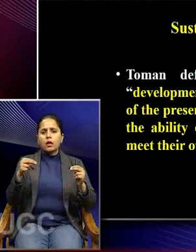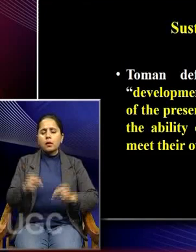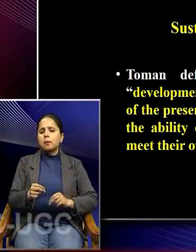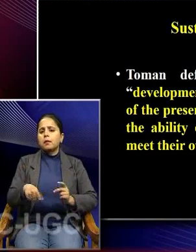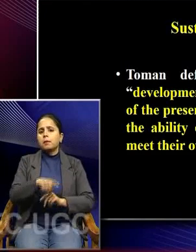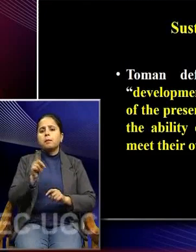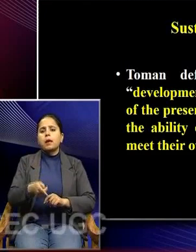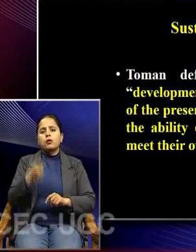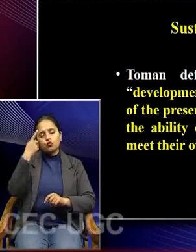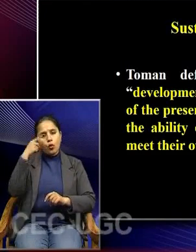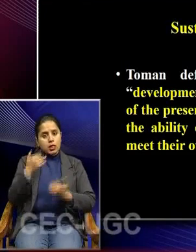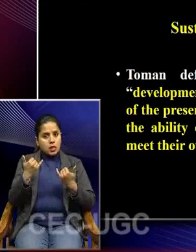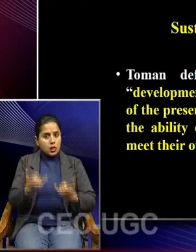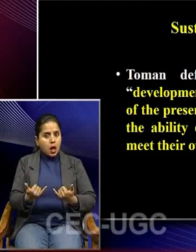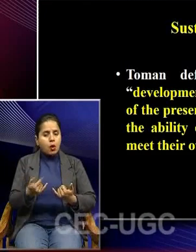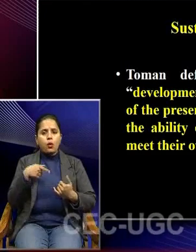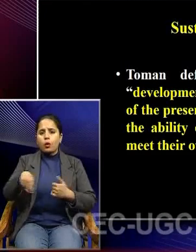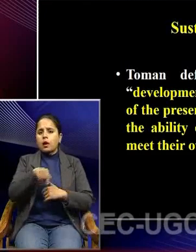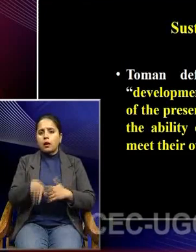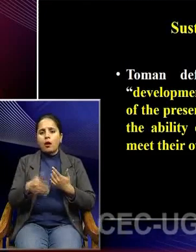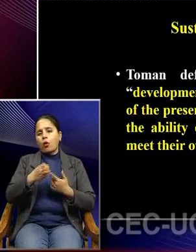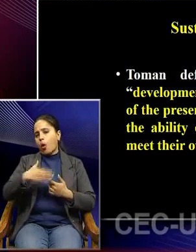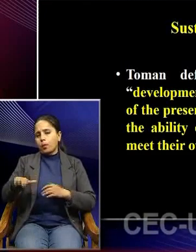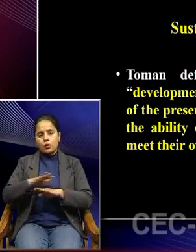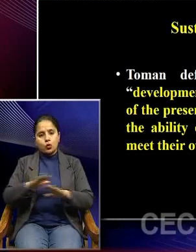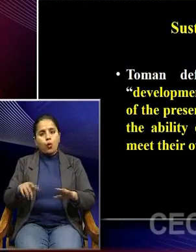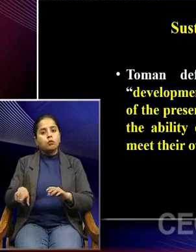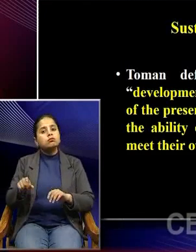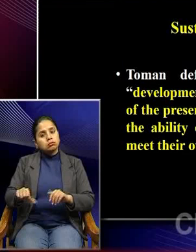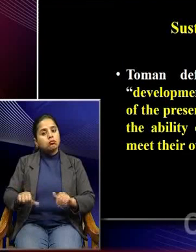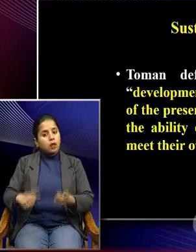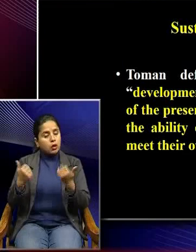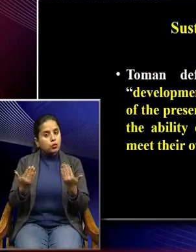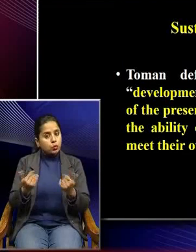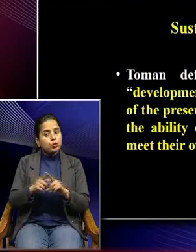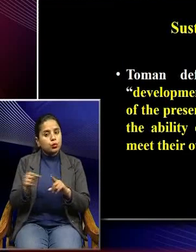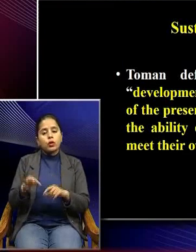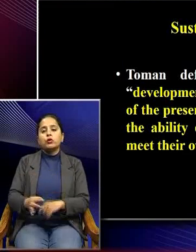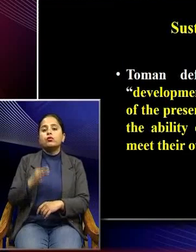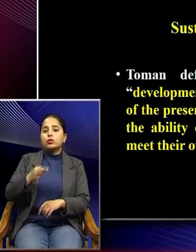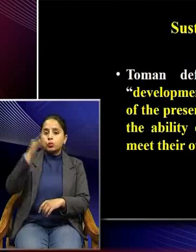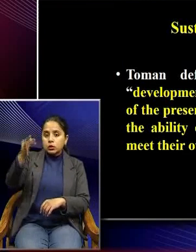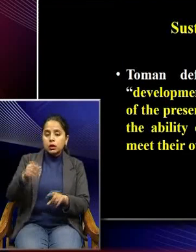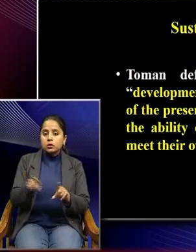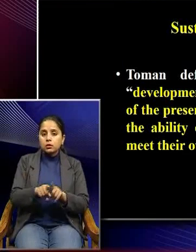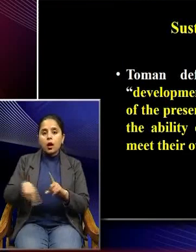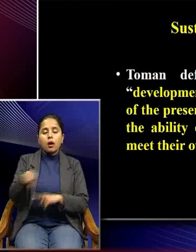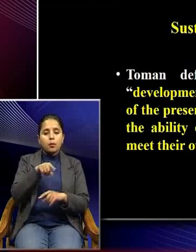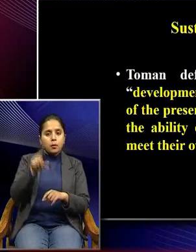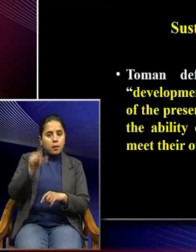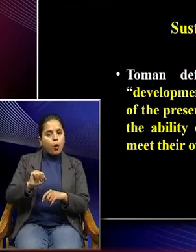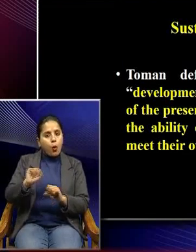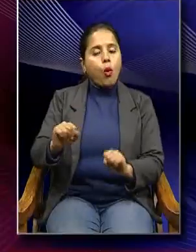need of the present without compromising the ability of future generation to meet their